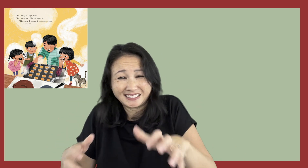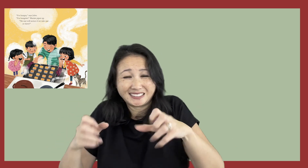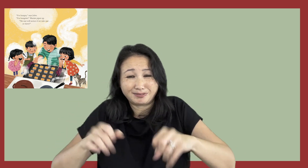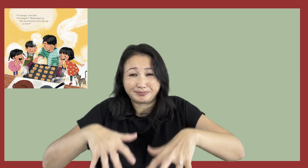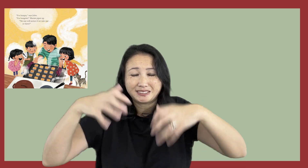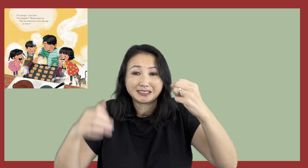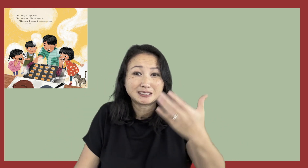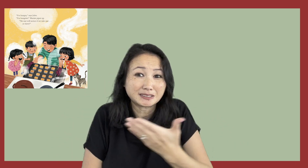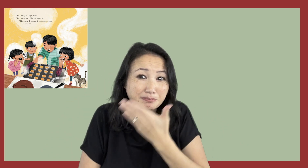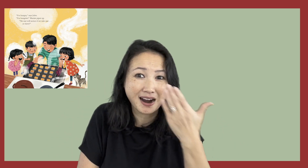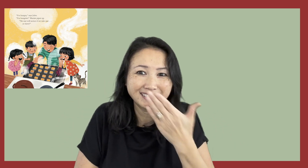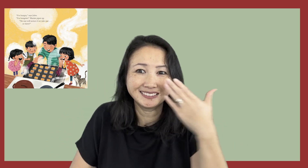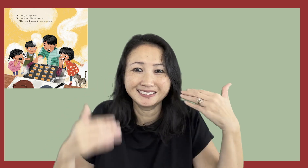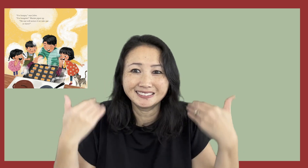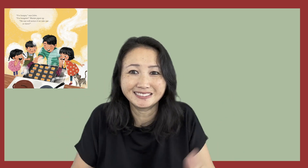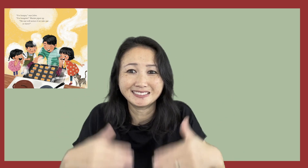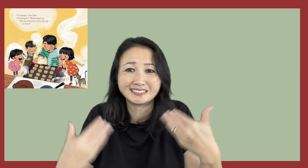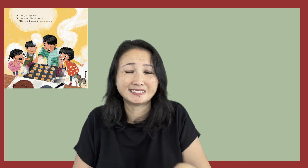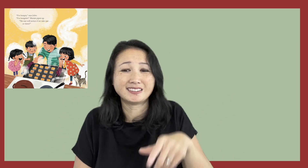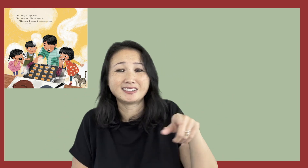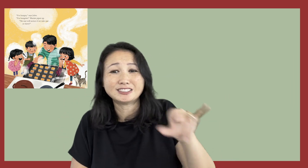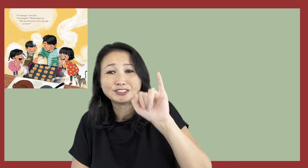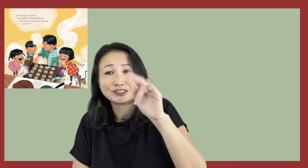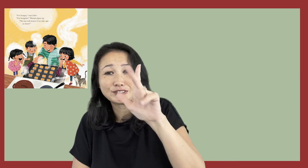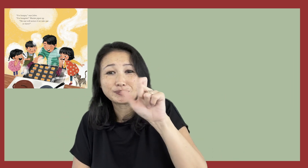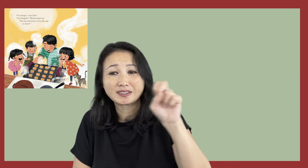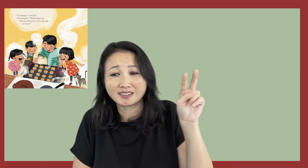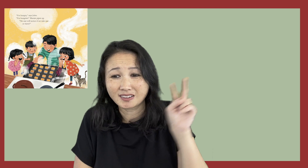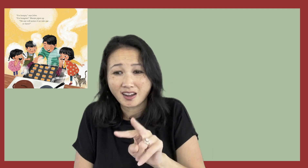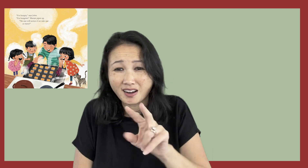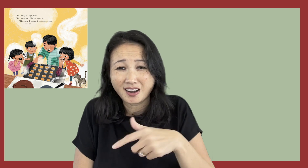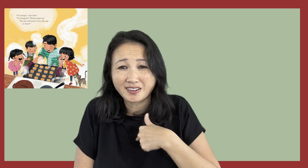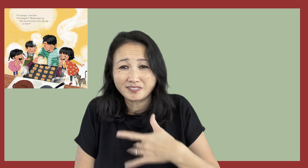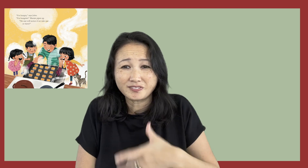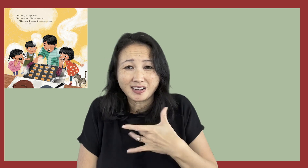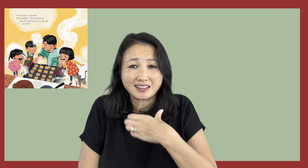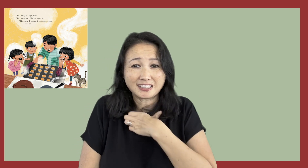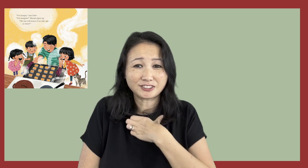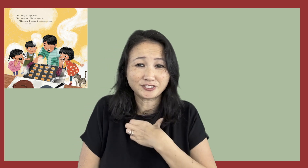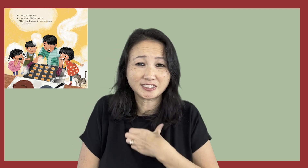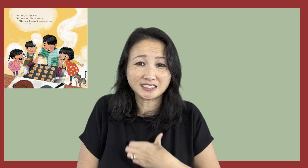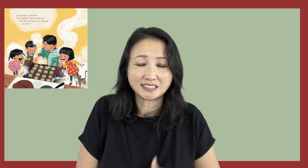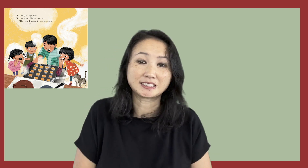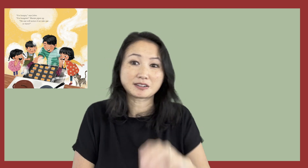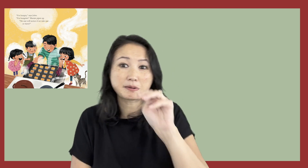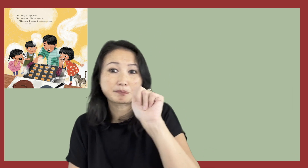They're fresh. Oh, the smell is lovely. I'm hungry, says Jules.